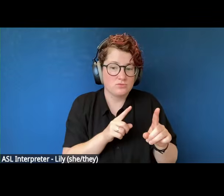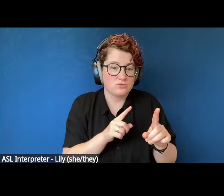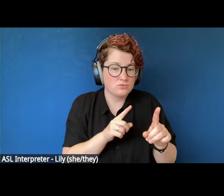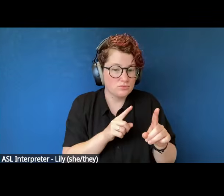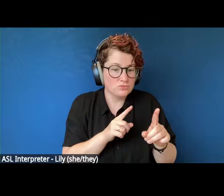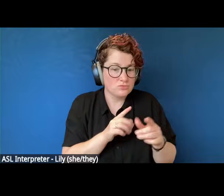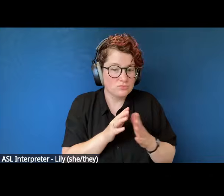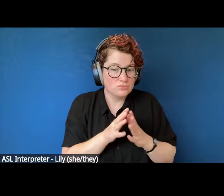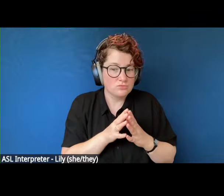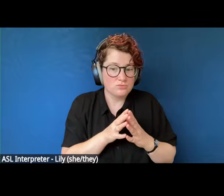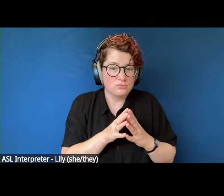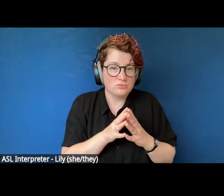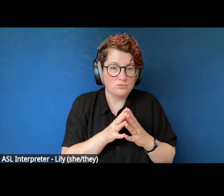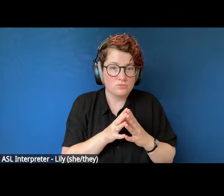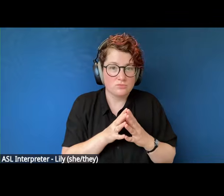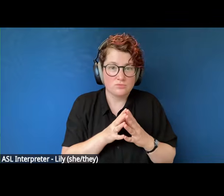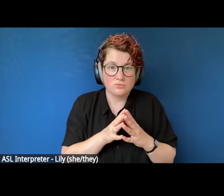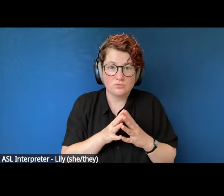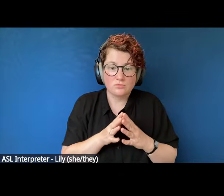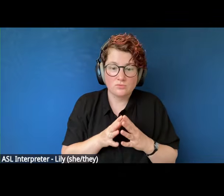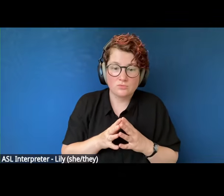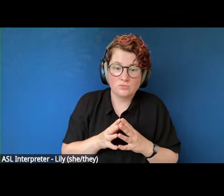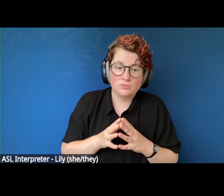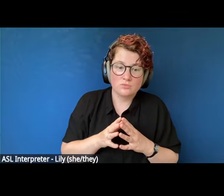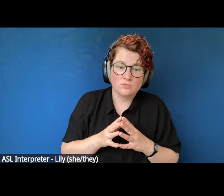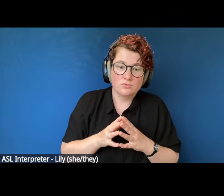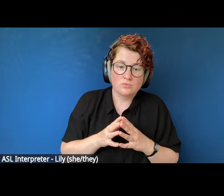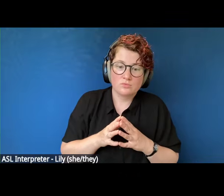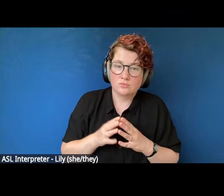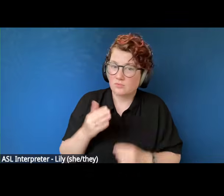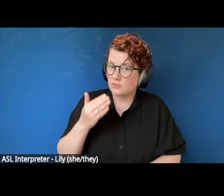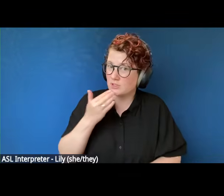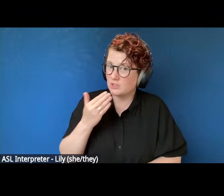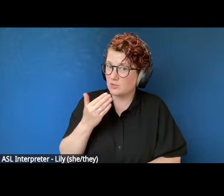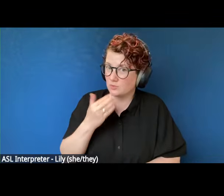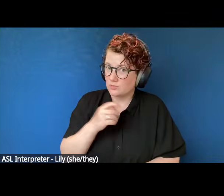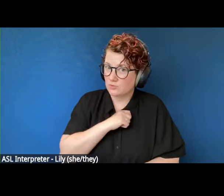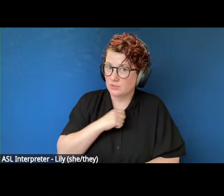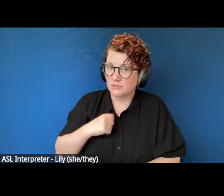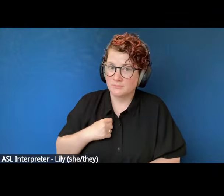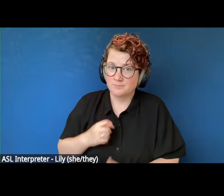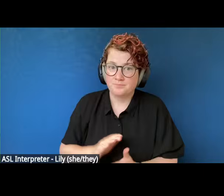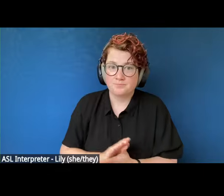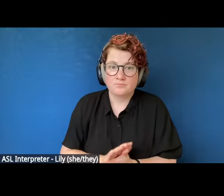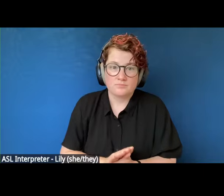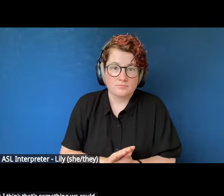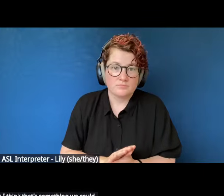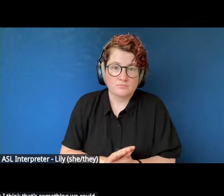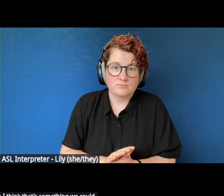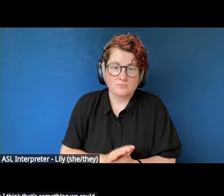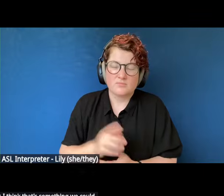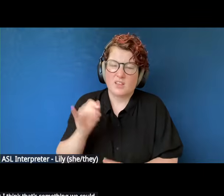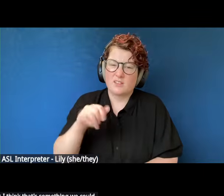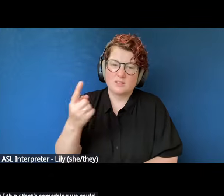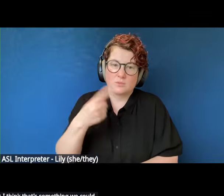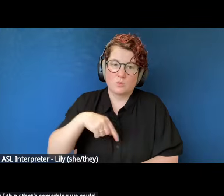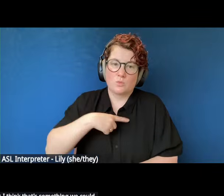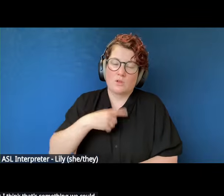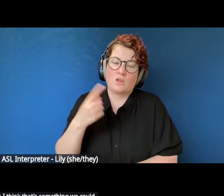Thank you. And through the chair, trustee Painter, I think that's something we could absolutely always conscious of, and